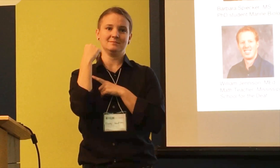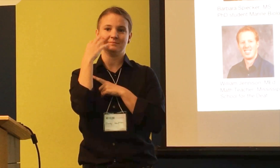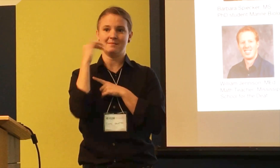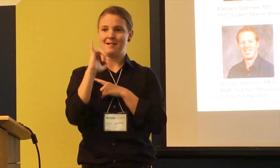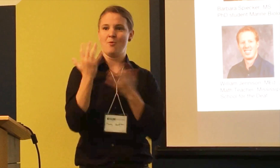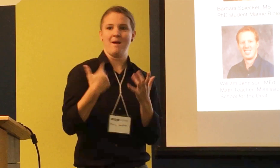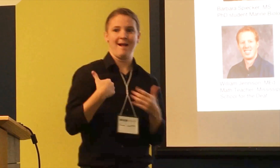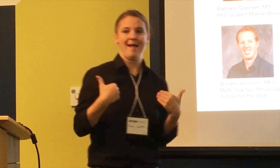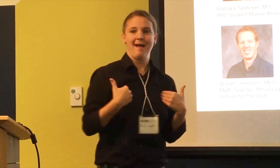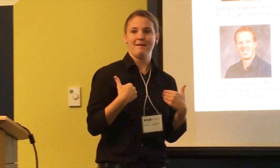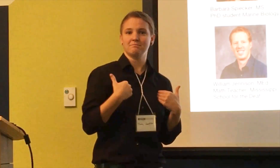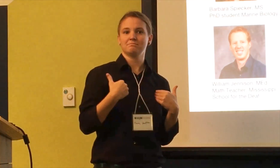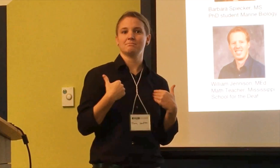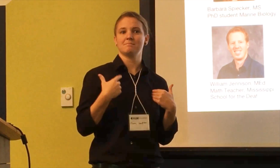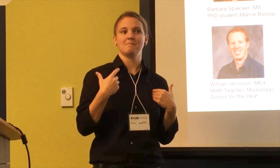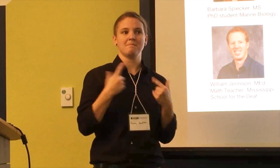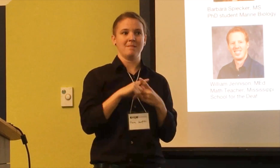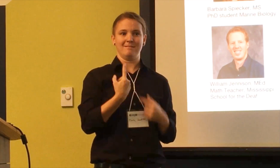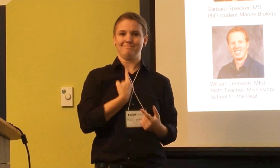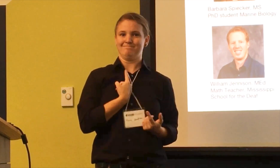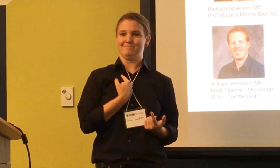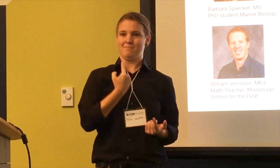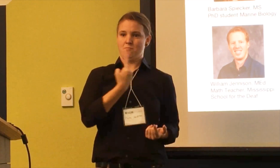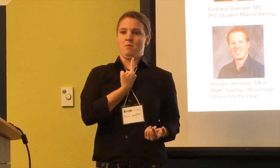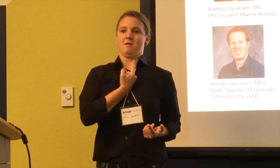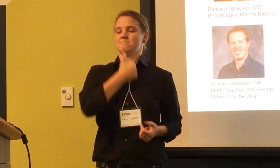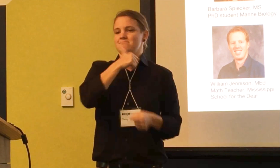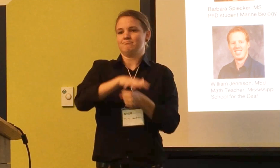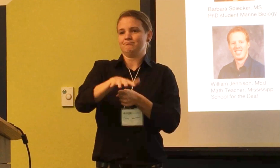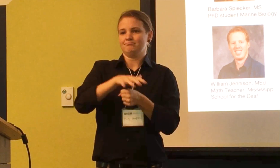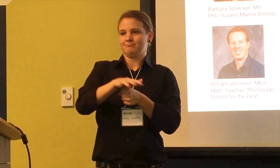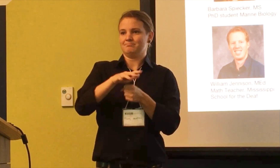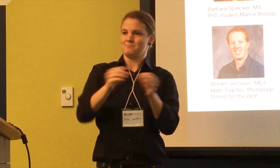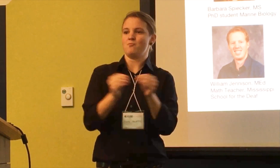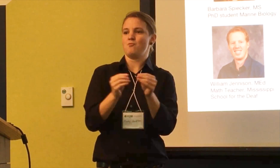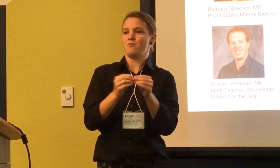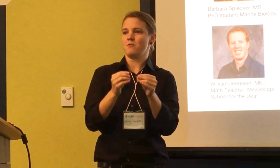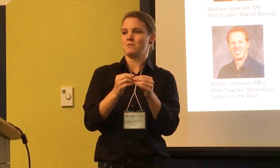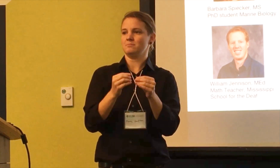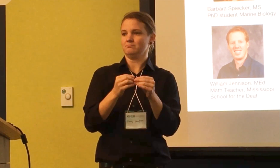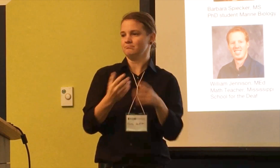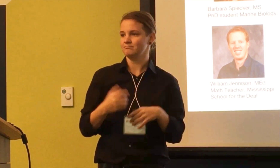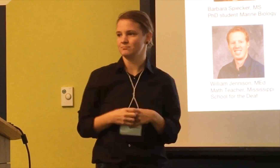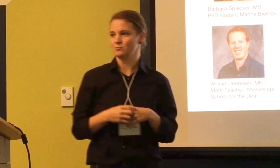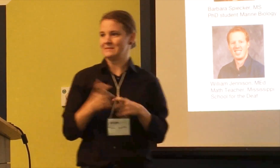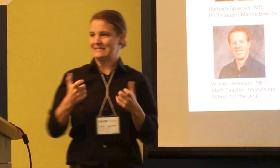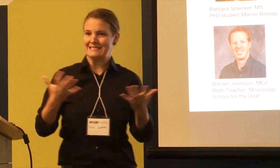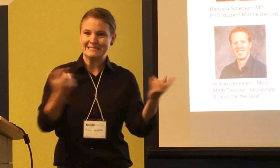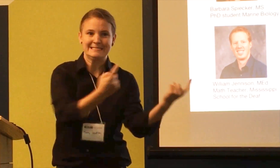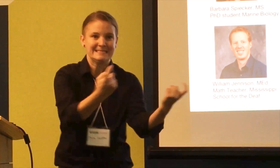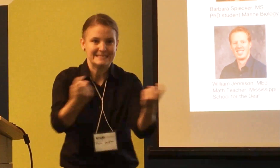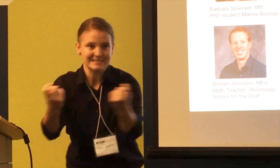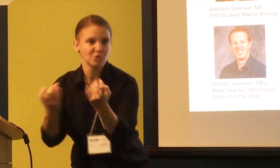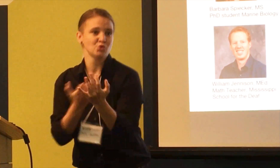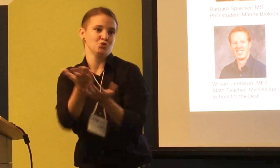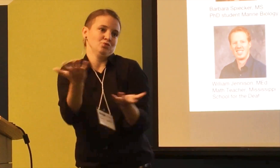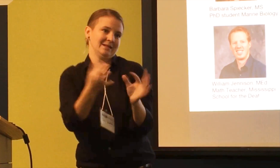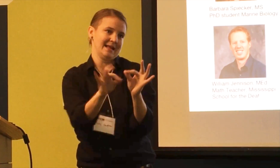So again, what's important is the kinds of experiences that we can have at programs like Sequem, right?